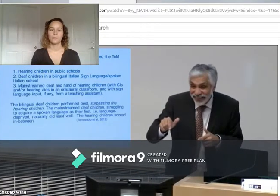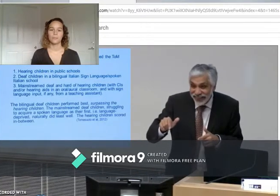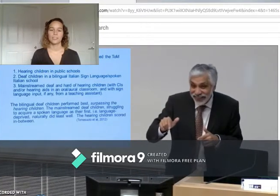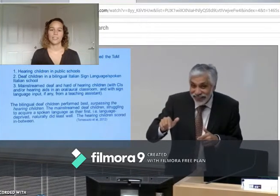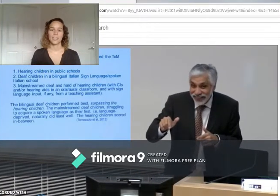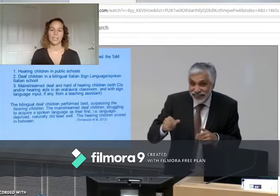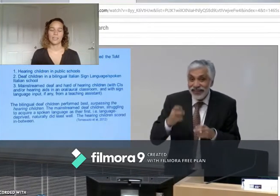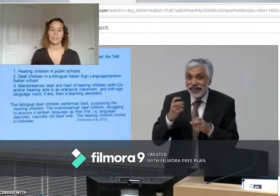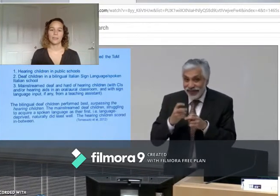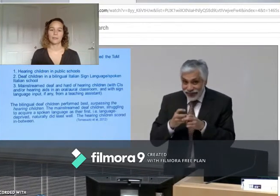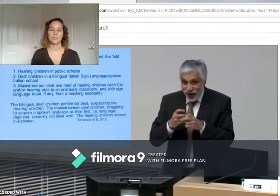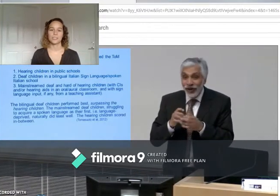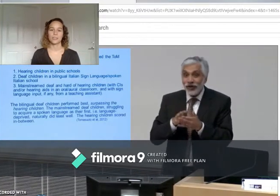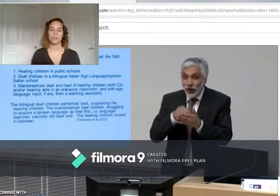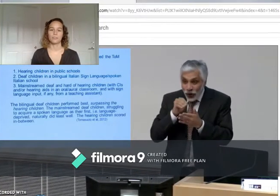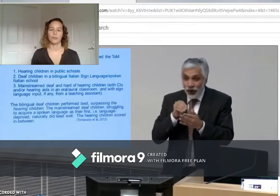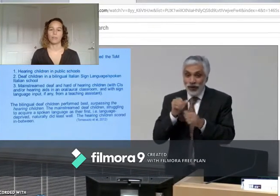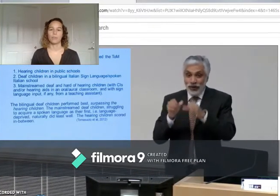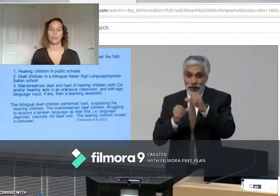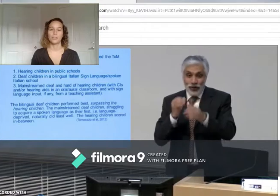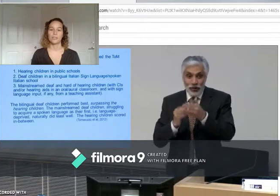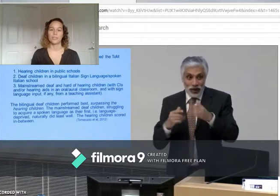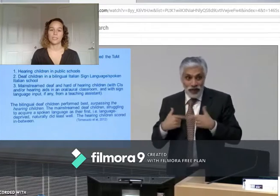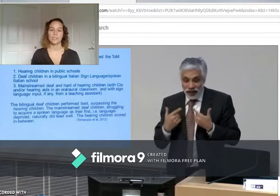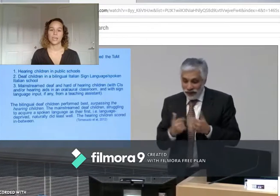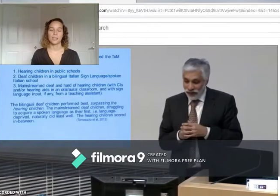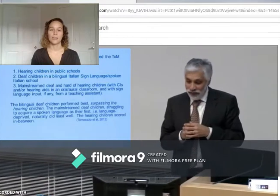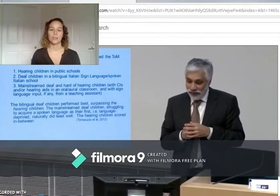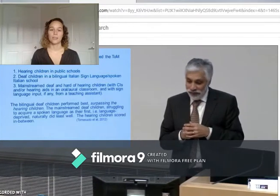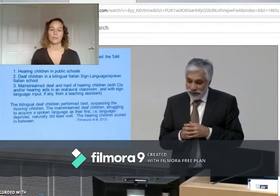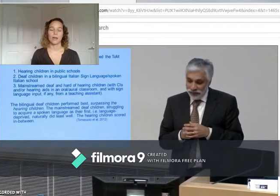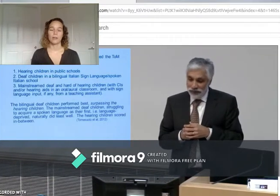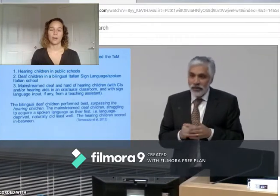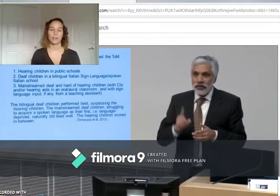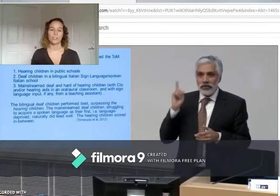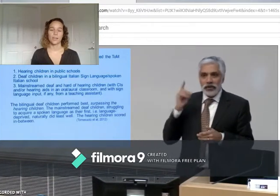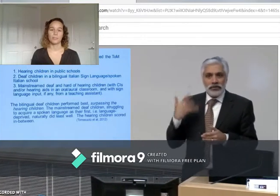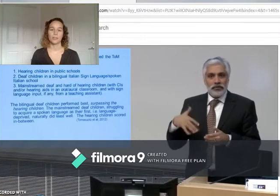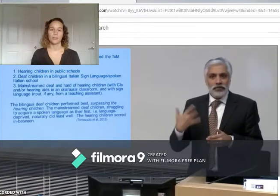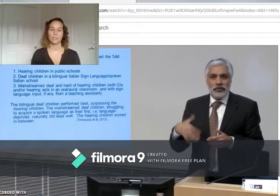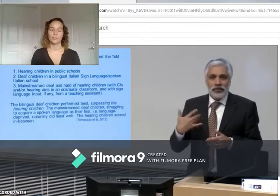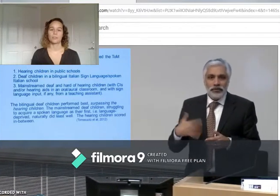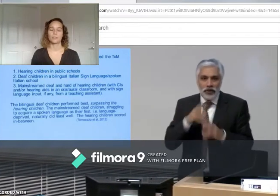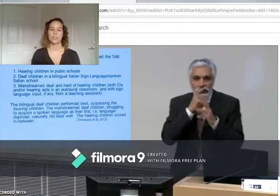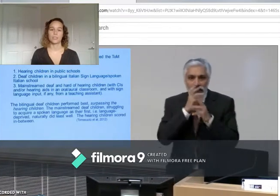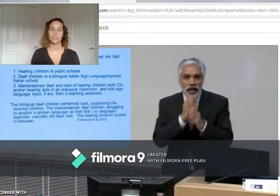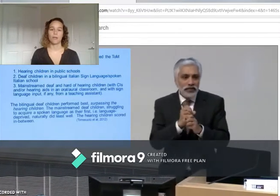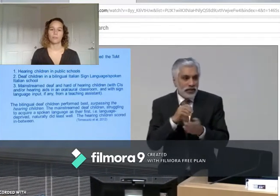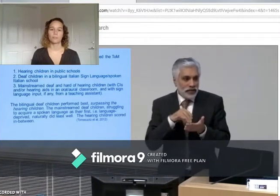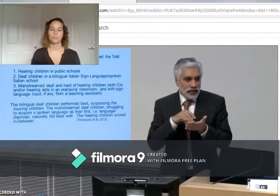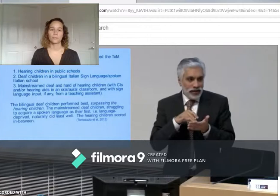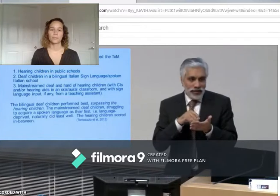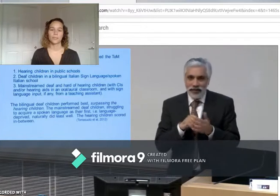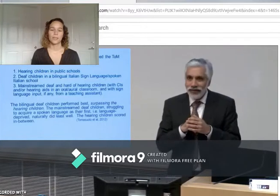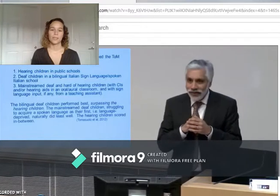The problem with the delayed acquisition of your L1 is that you have a harder time learning to socialize as